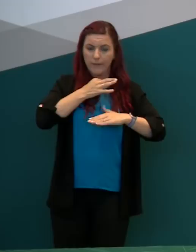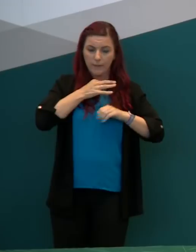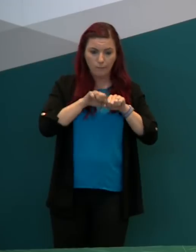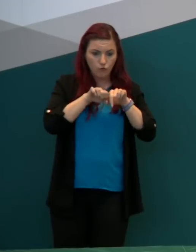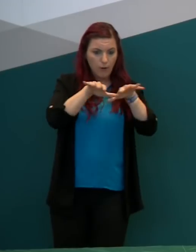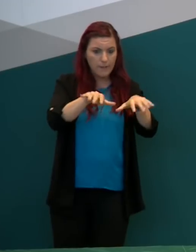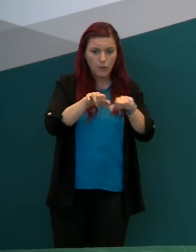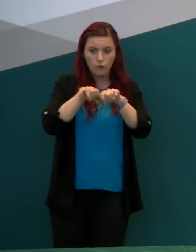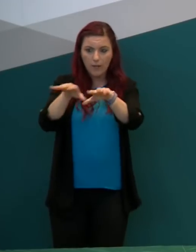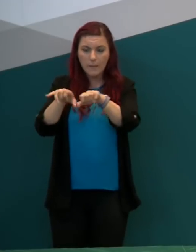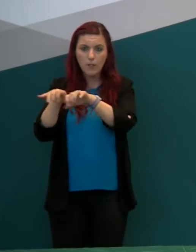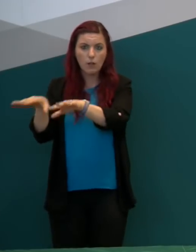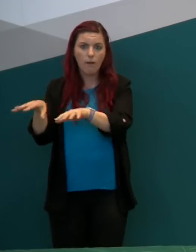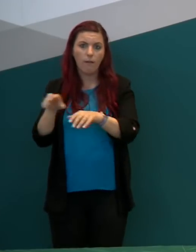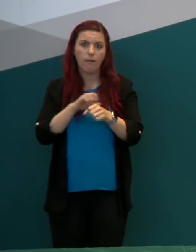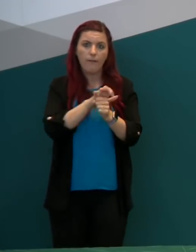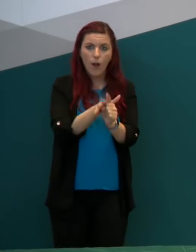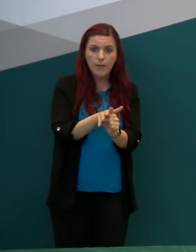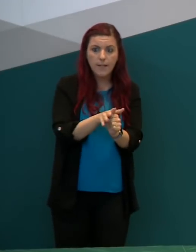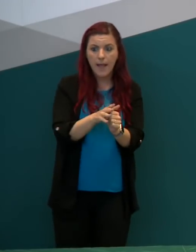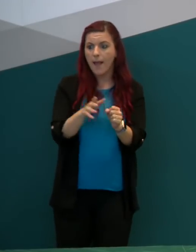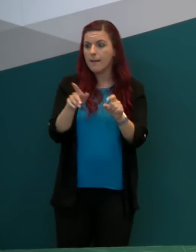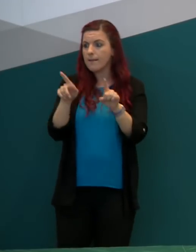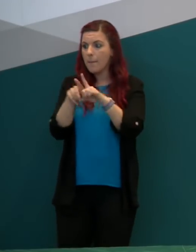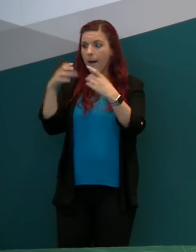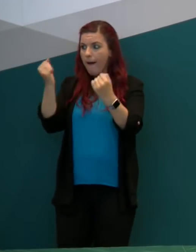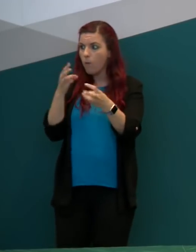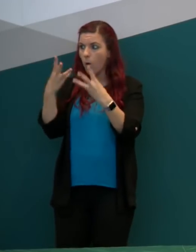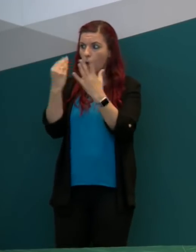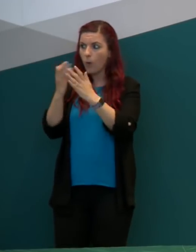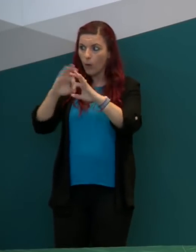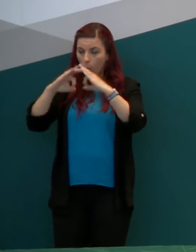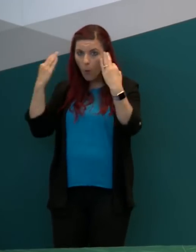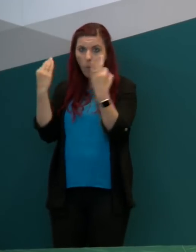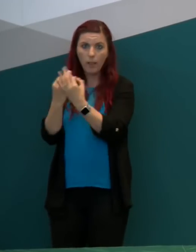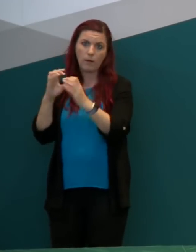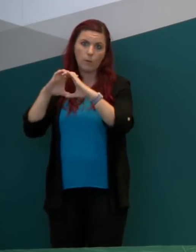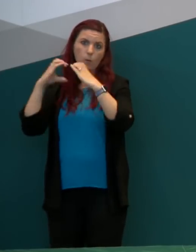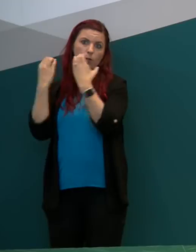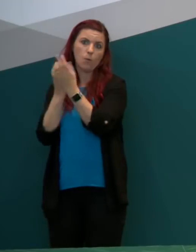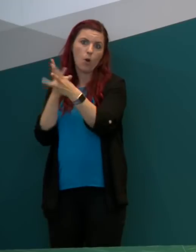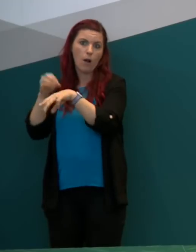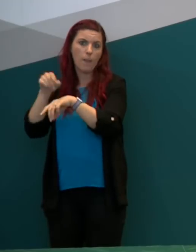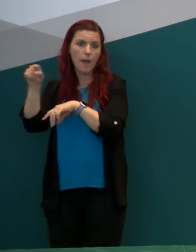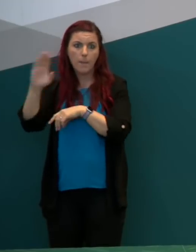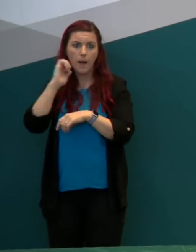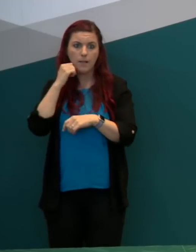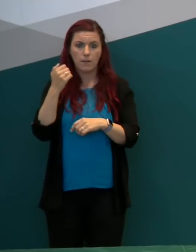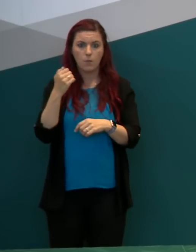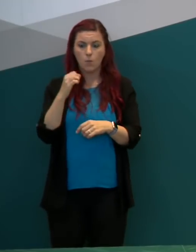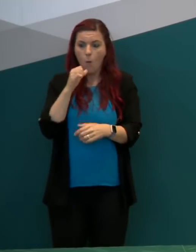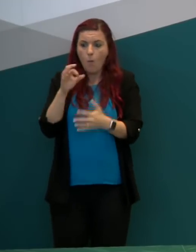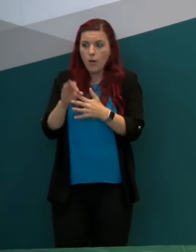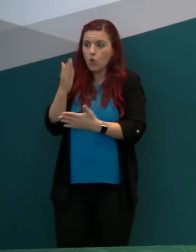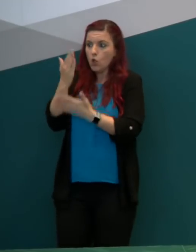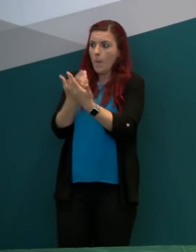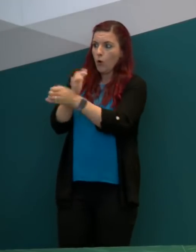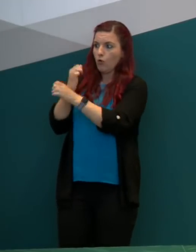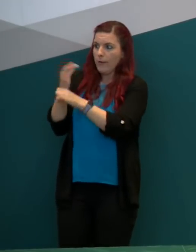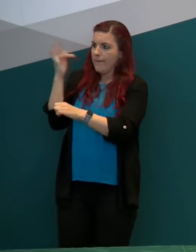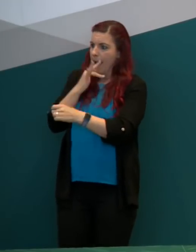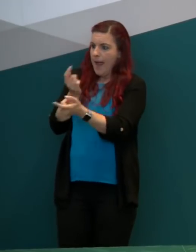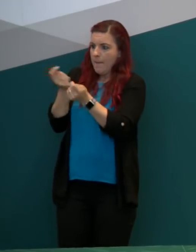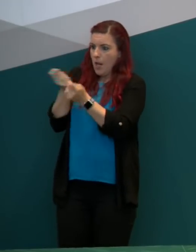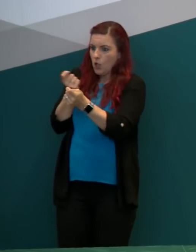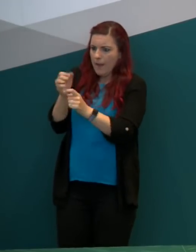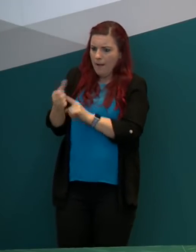We have to work together as a global community to be able to do that, because there's little point in having, you know, some countries doing well in relation to the transmission while other